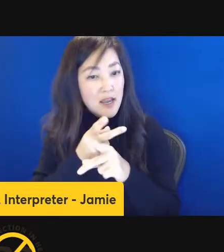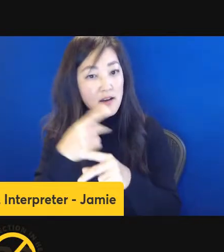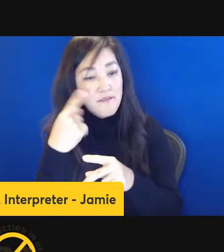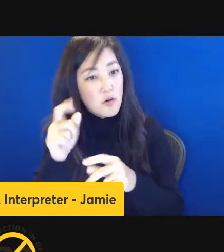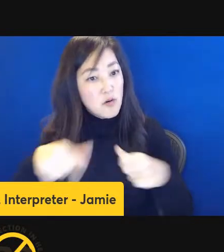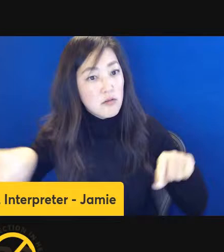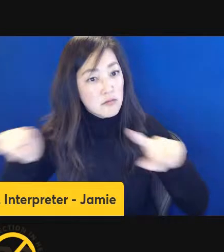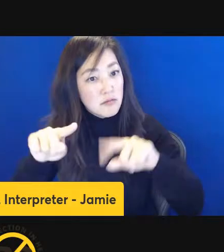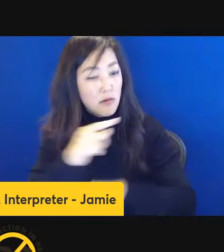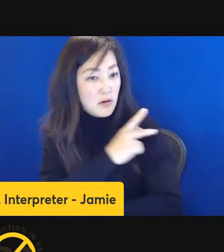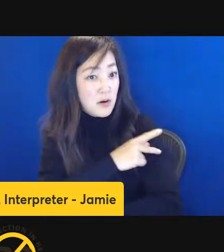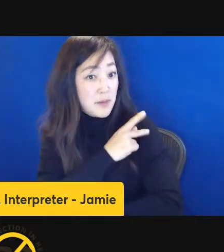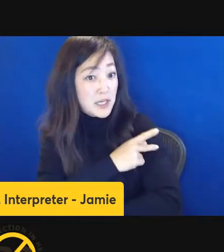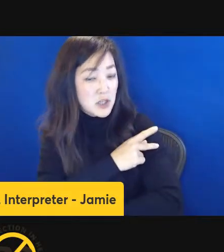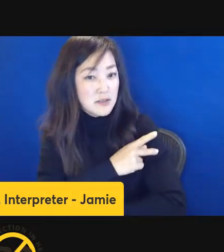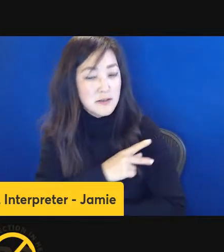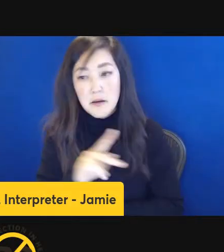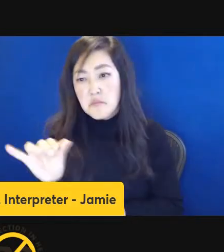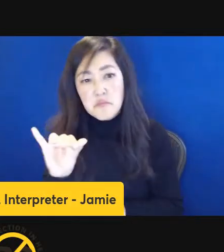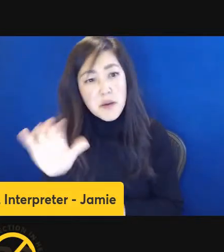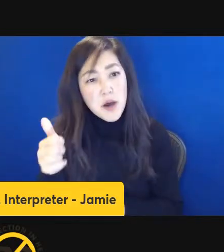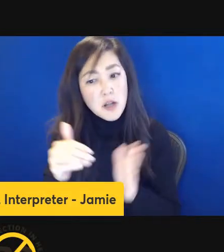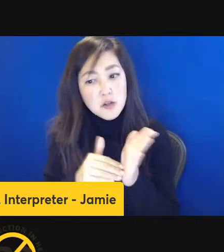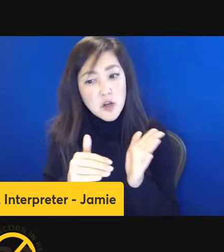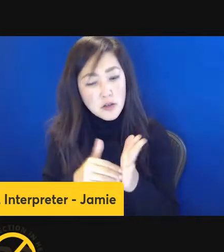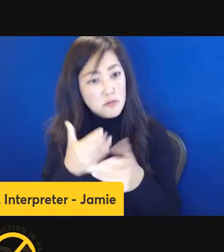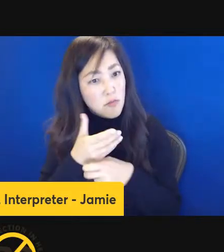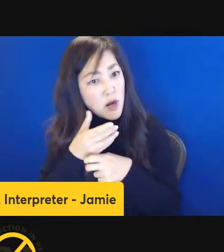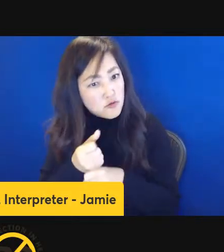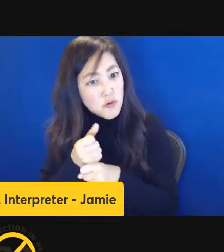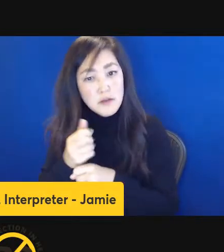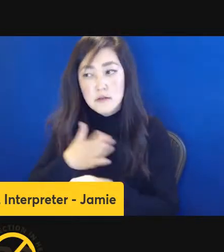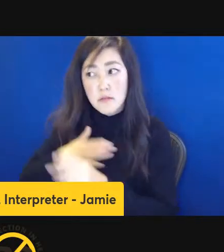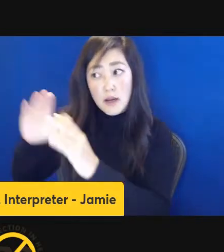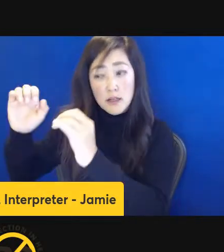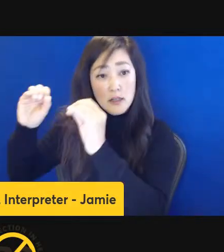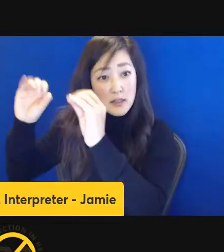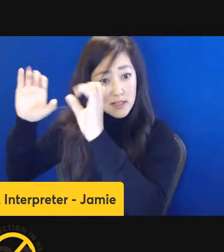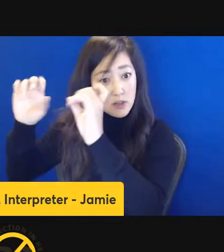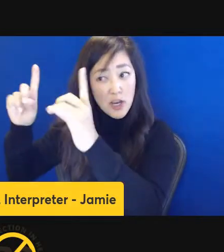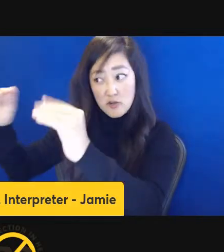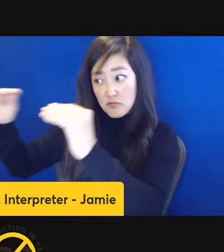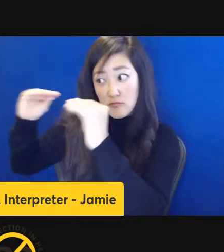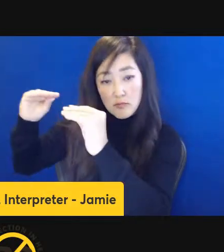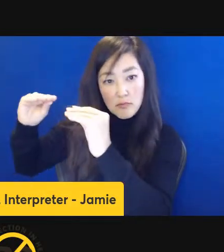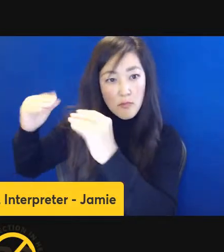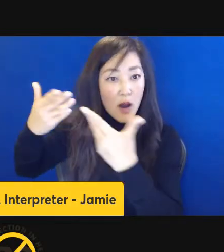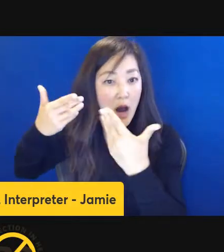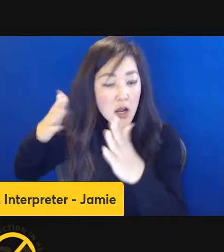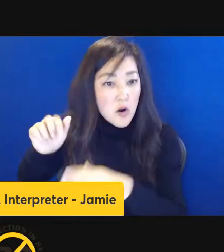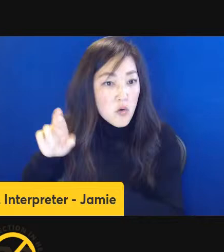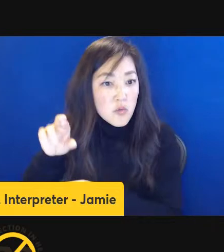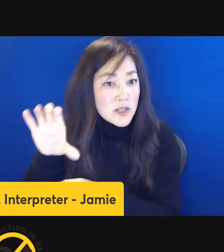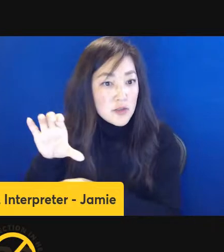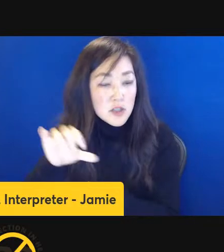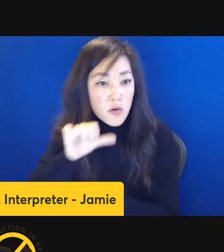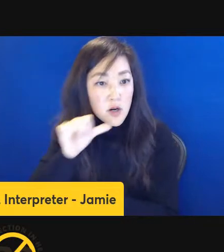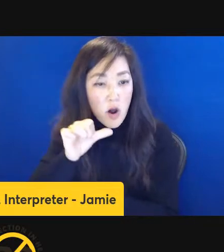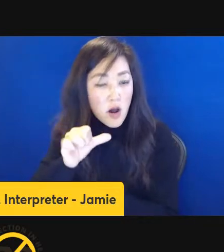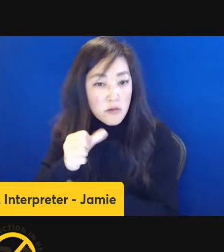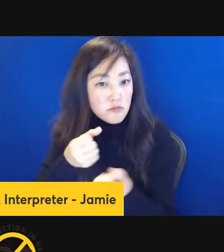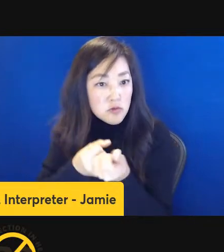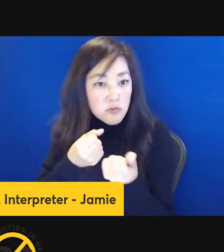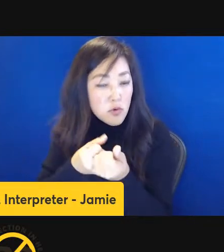our patients. And like most doctors, I trusted my education. I didn't know that race corrections weren't grounded